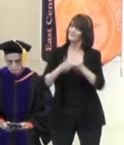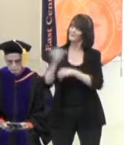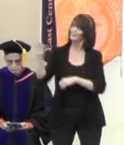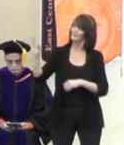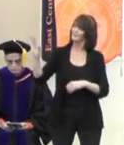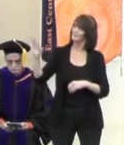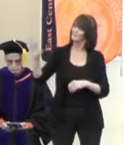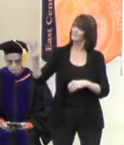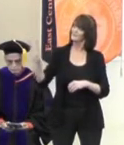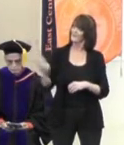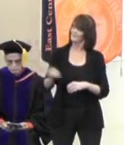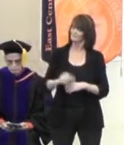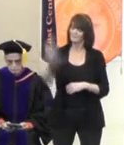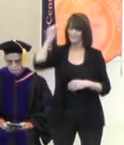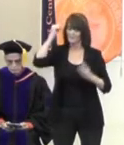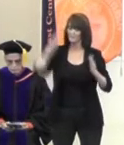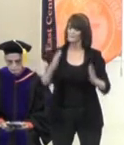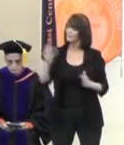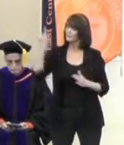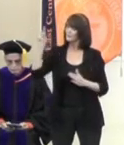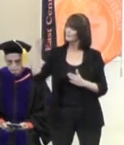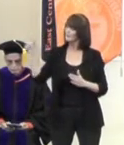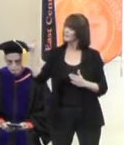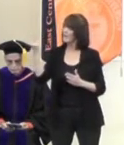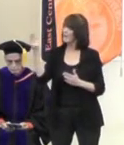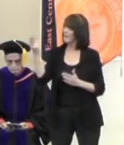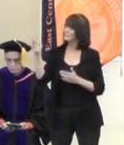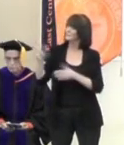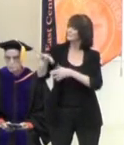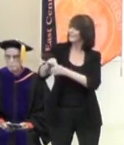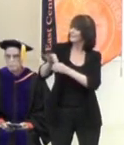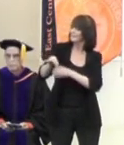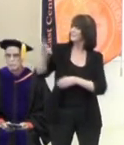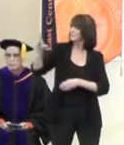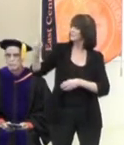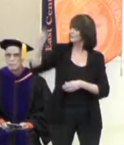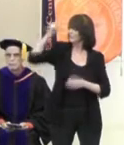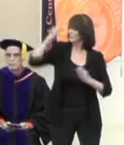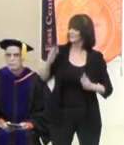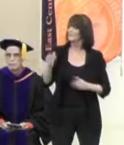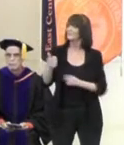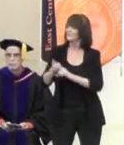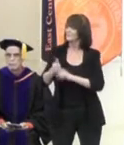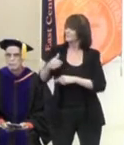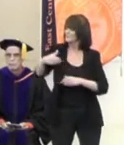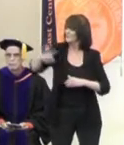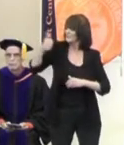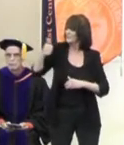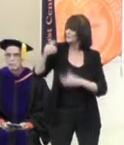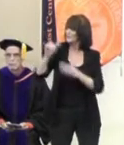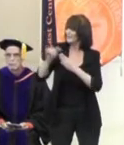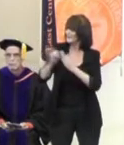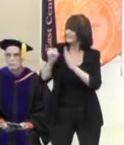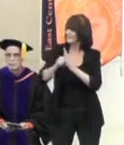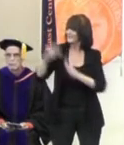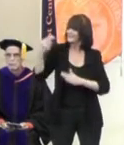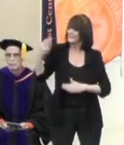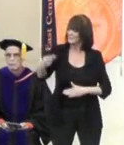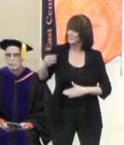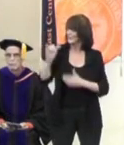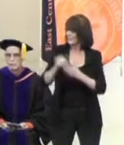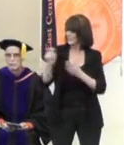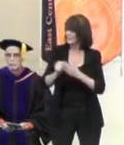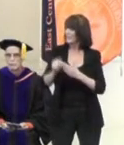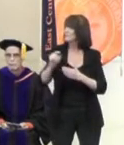1958, Governor Nigh was elected Lieutenant Governor, the youngest in state history and the youngest in the nation